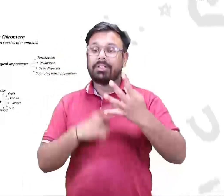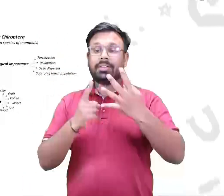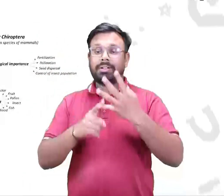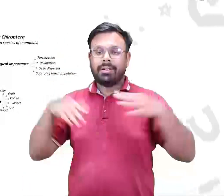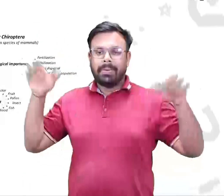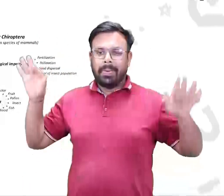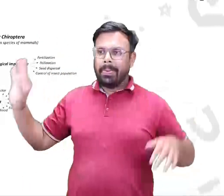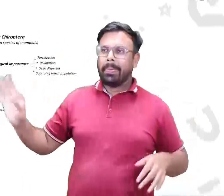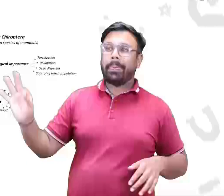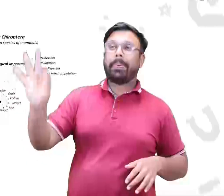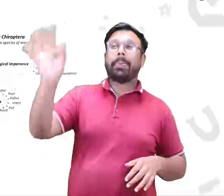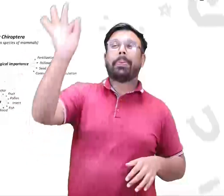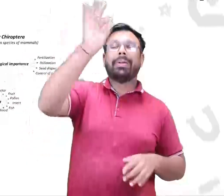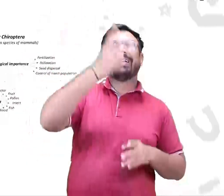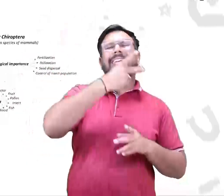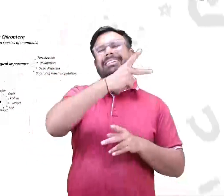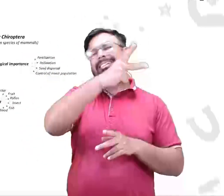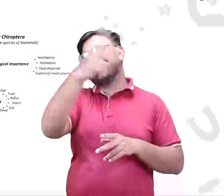insects,